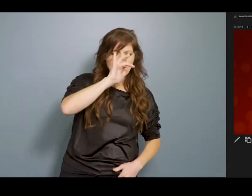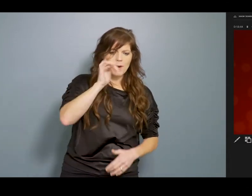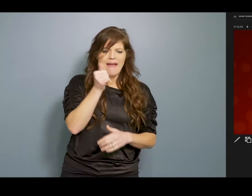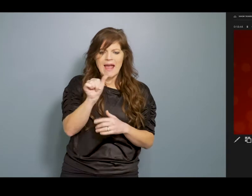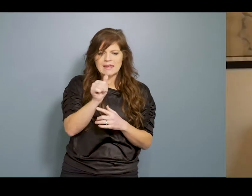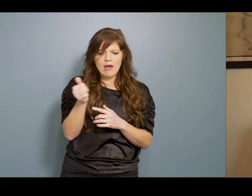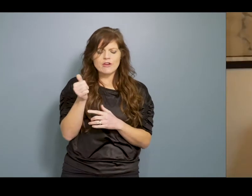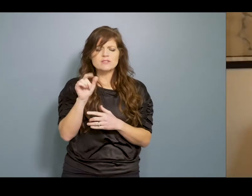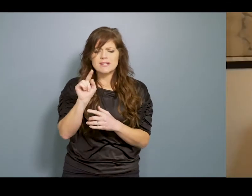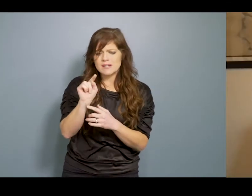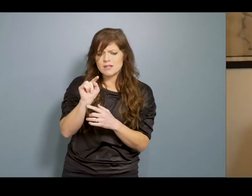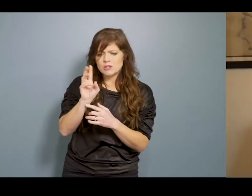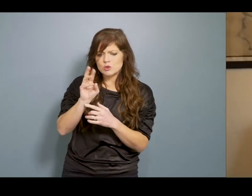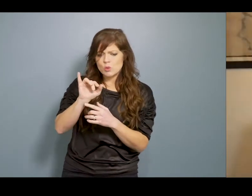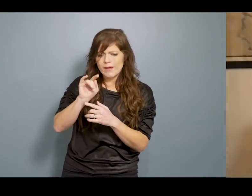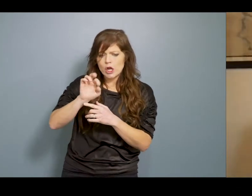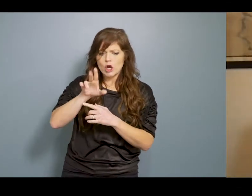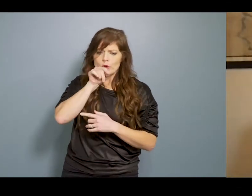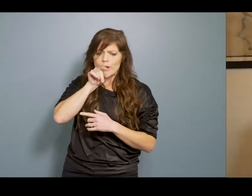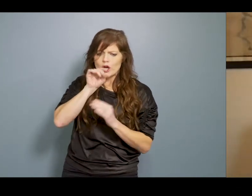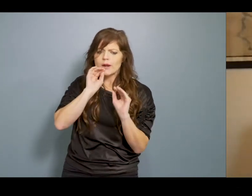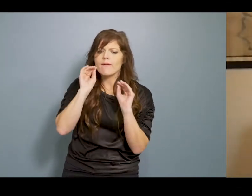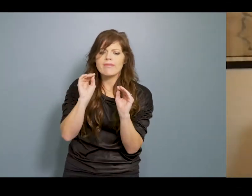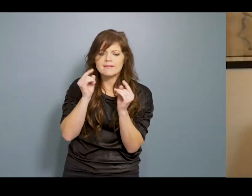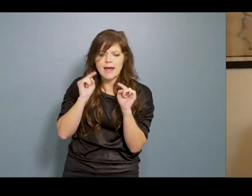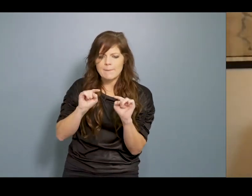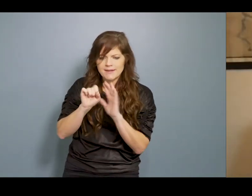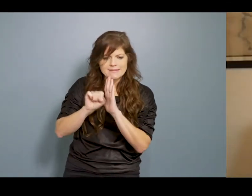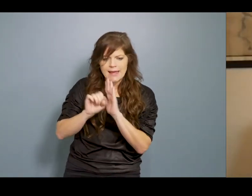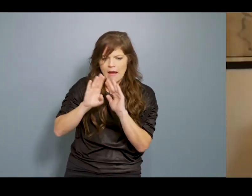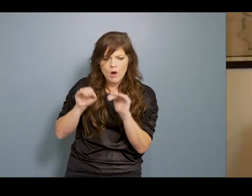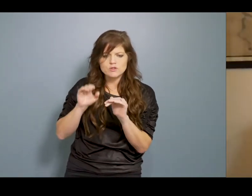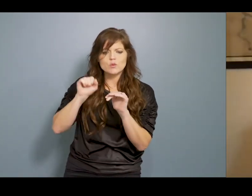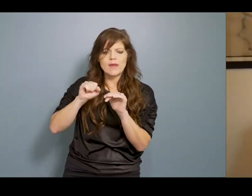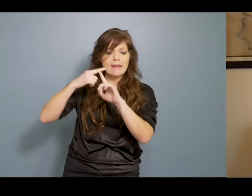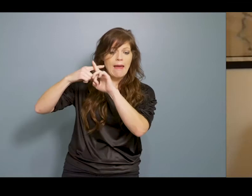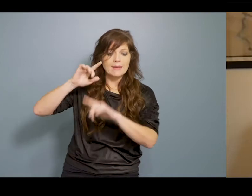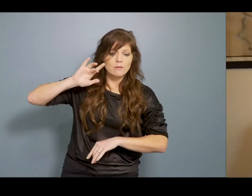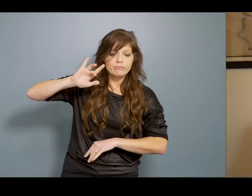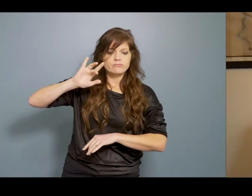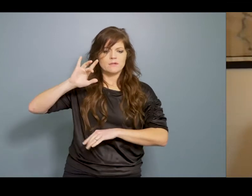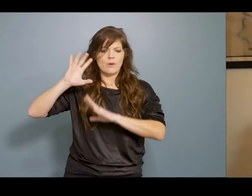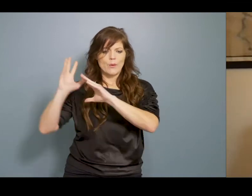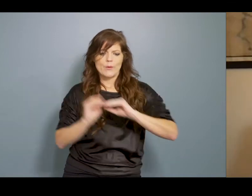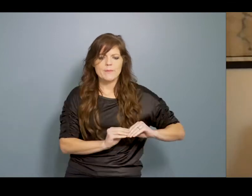little while. Nothing's happening down at the State House. I've been keeping an eye on my phone. We're good. But that will help increase